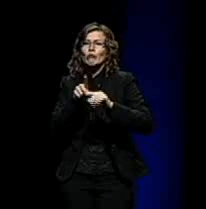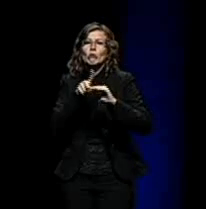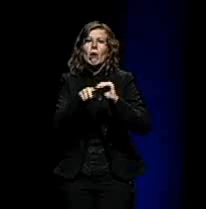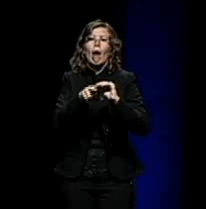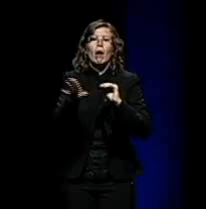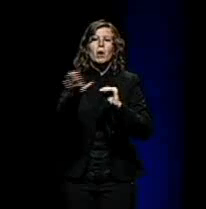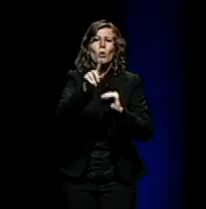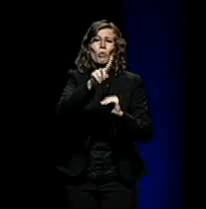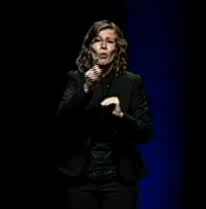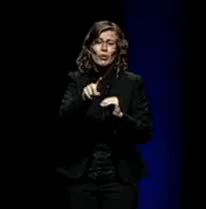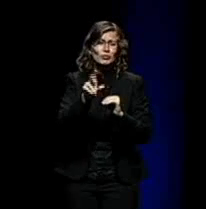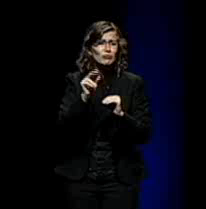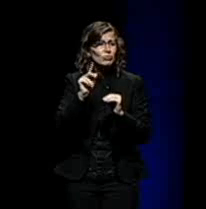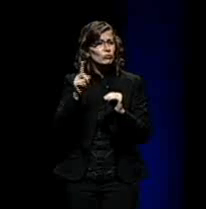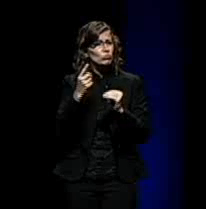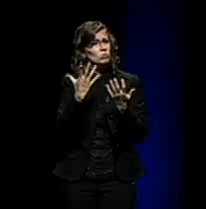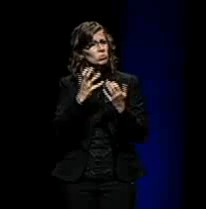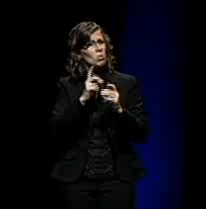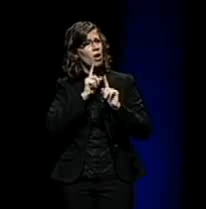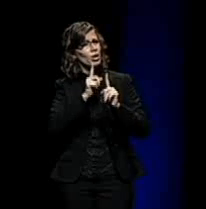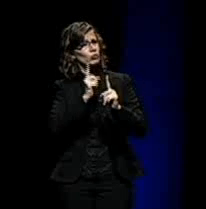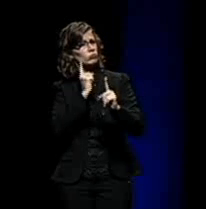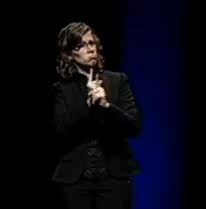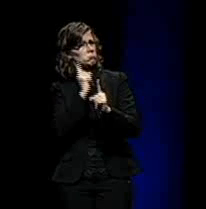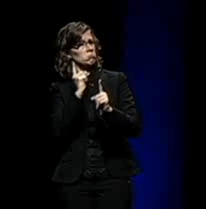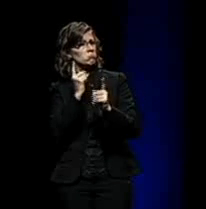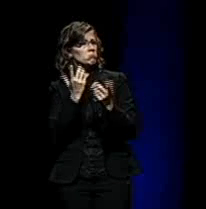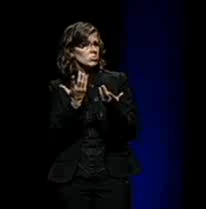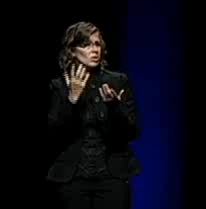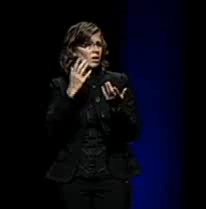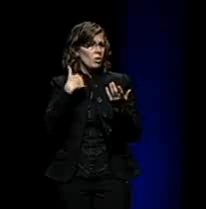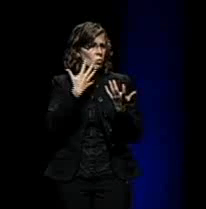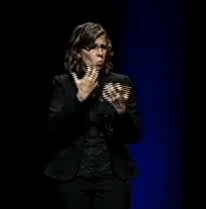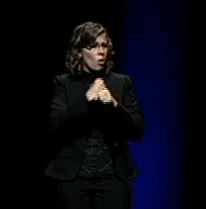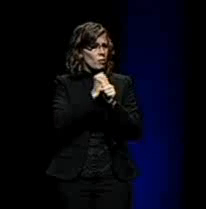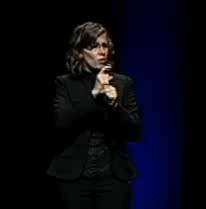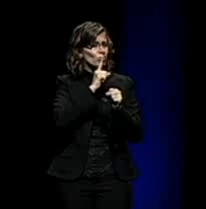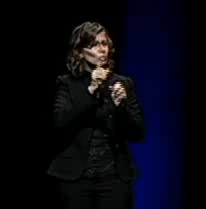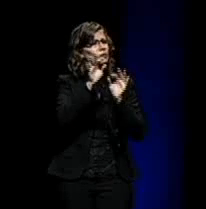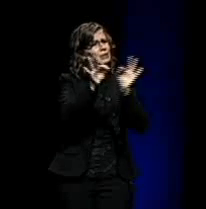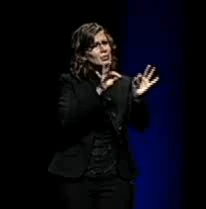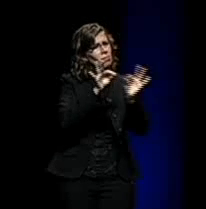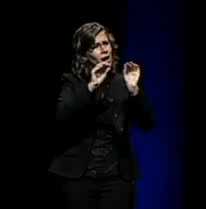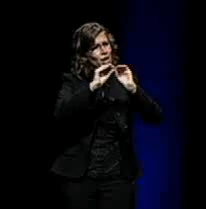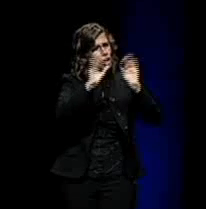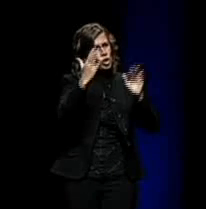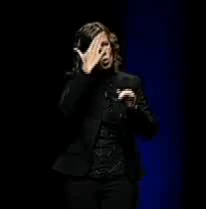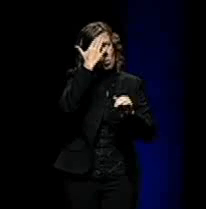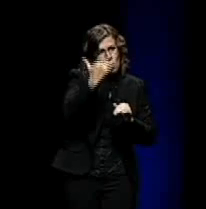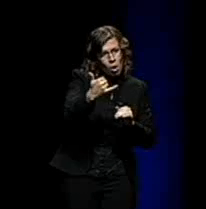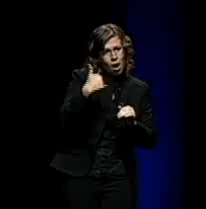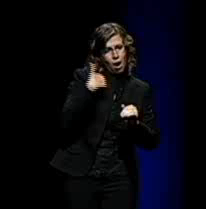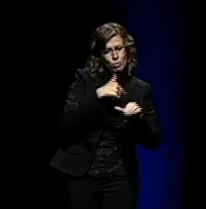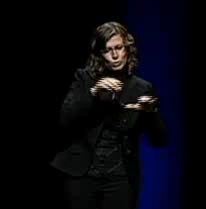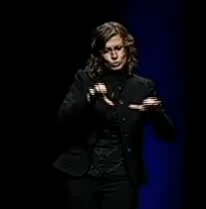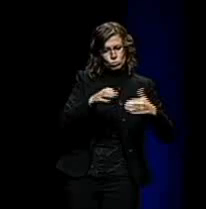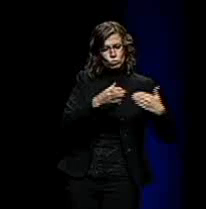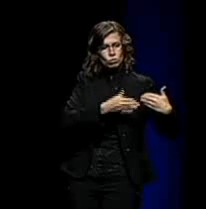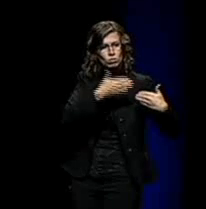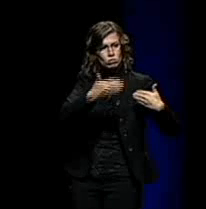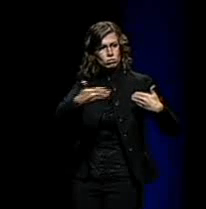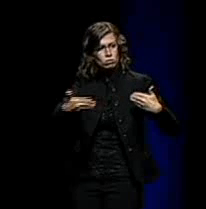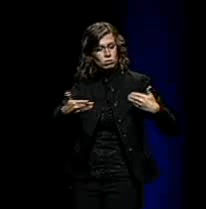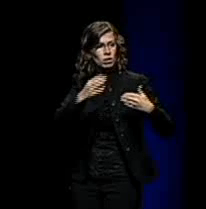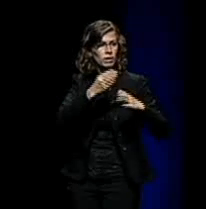takes. Hopefully we have been able to communicate why we do things in as open a fashion